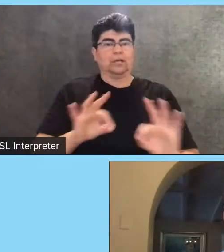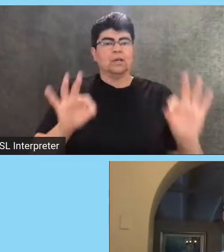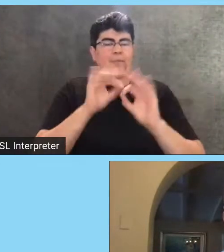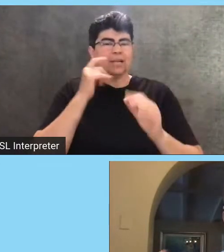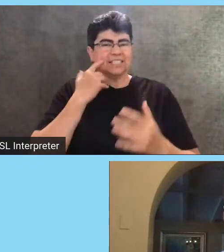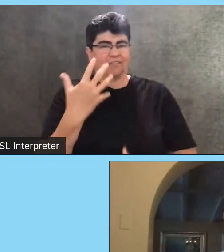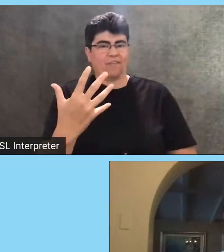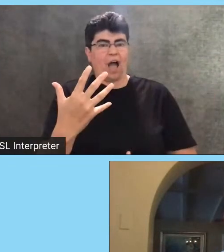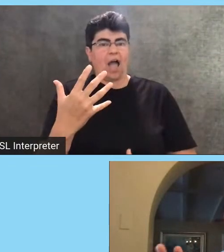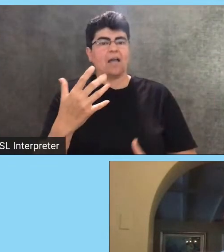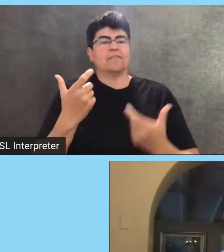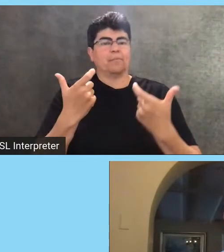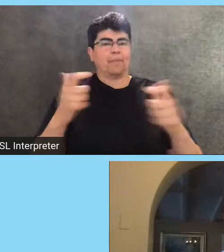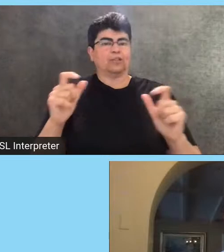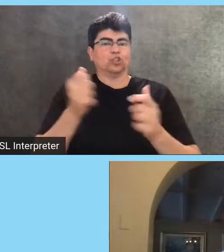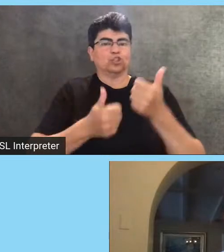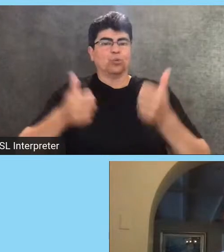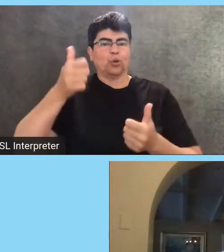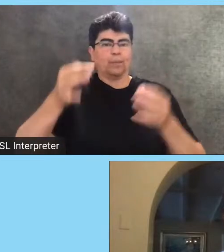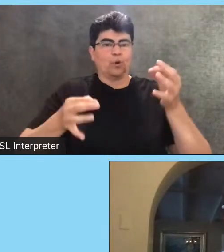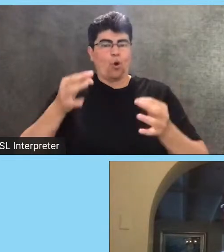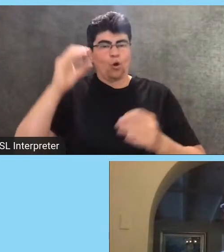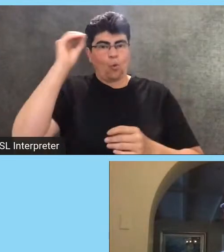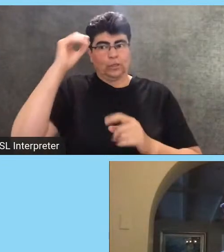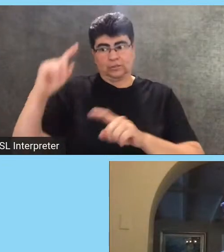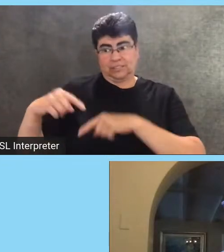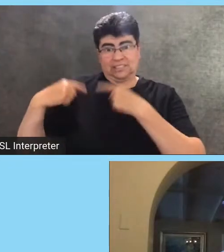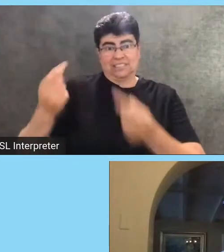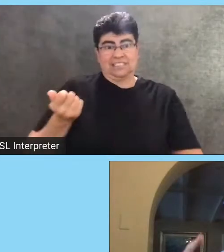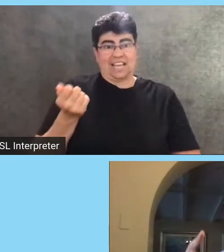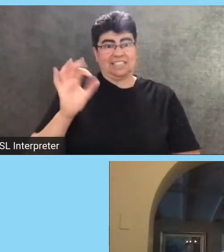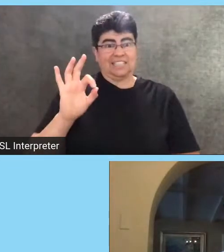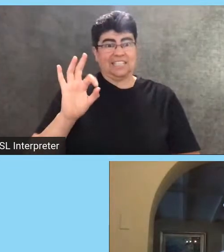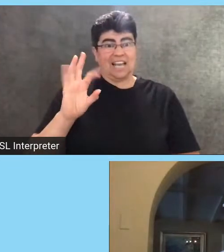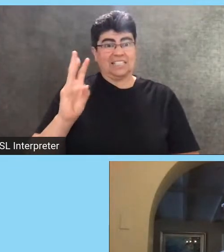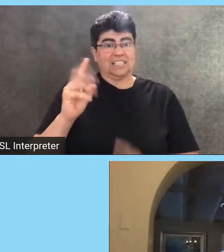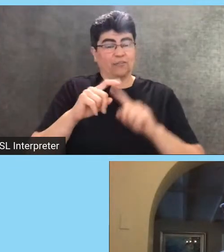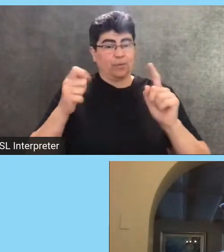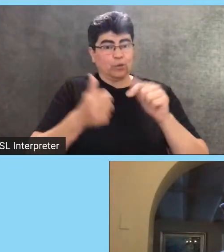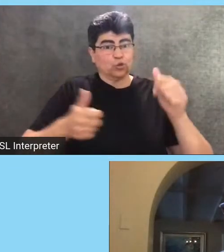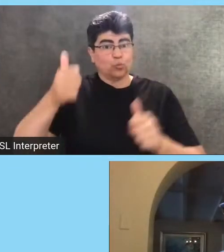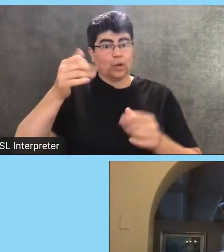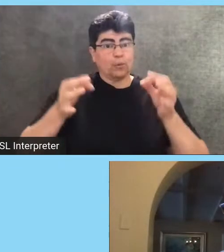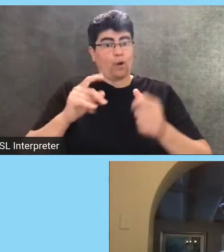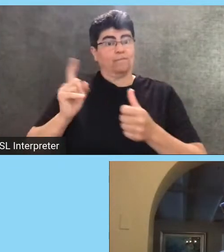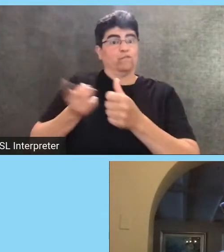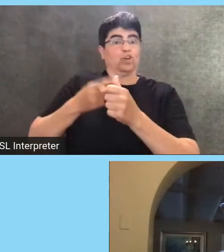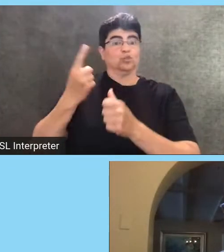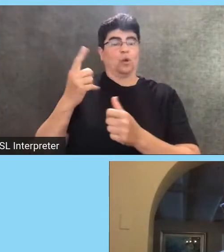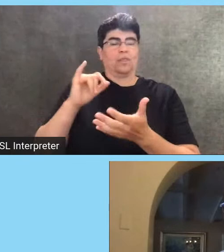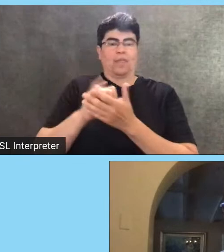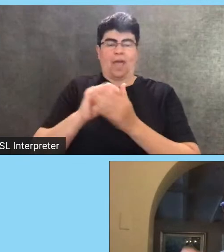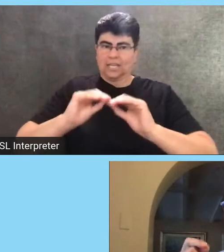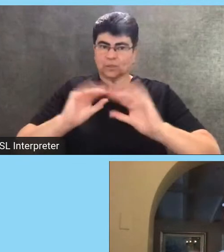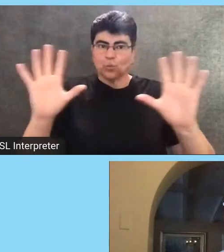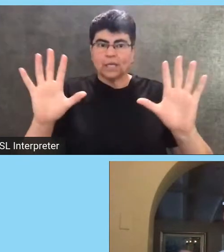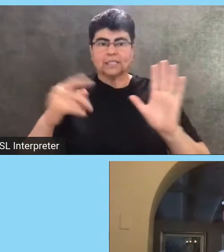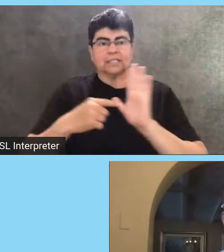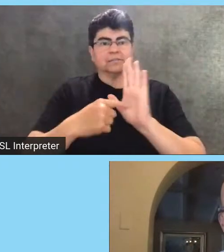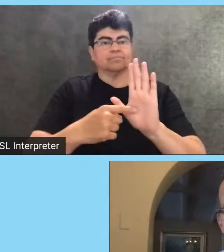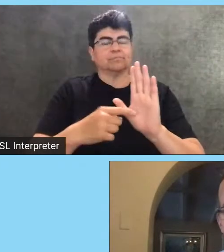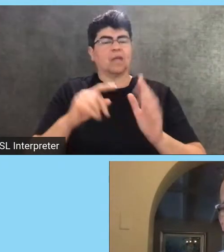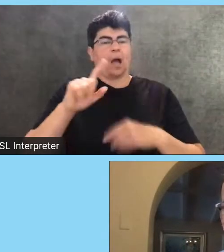Supreme Court opinions addressing our community since 1996. And it's the first Supreme Court opinion that expressly addresses